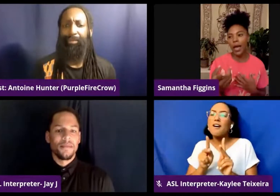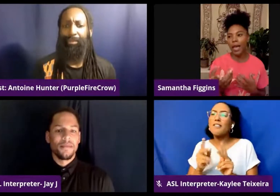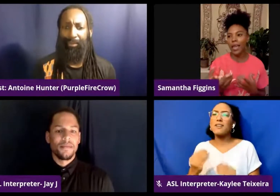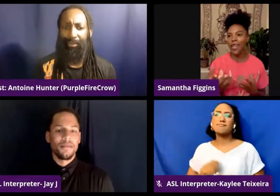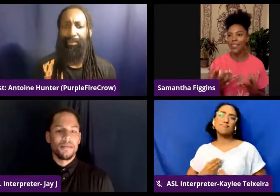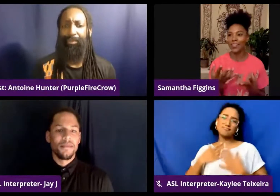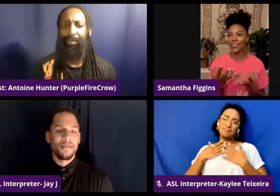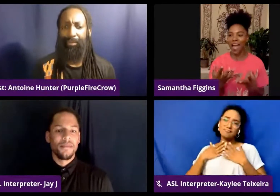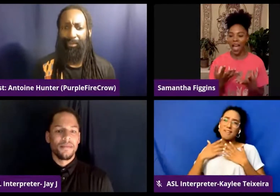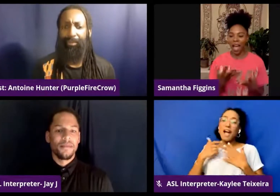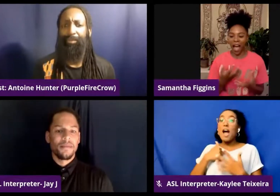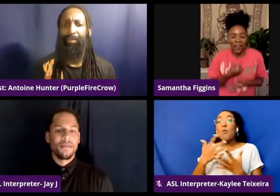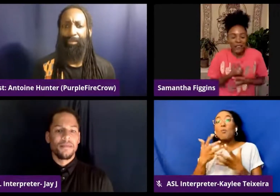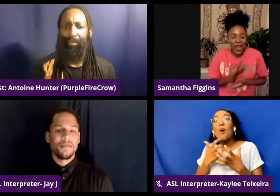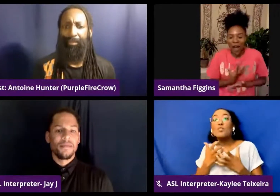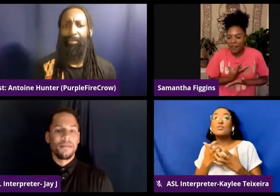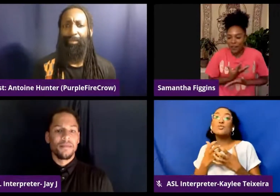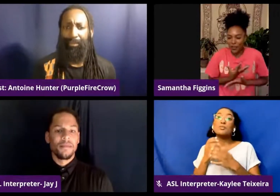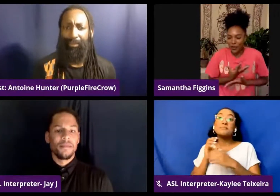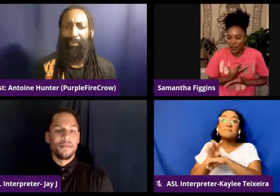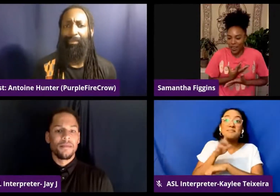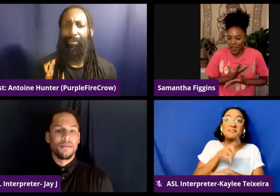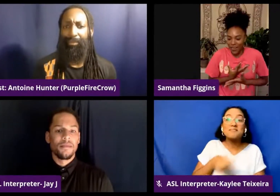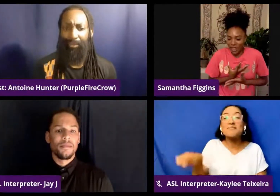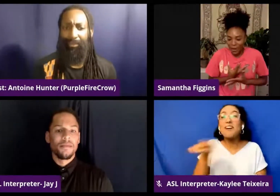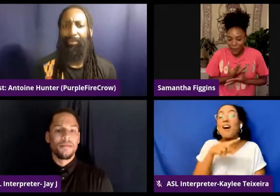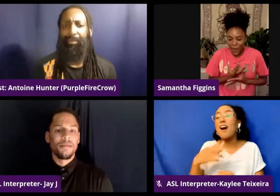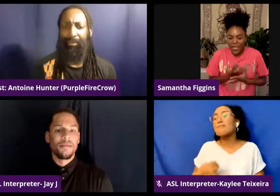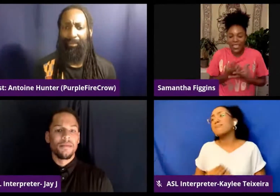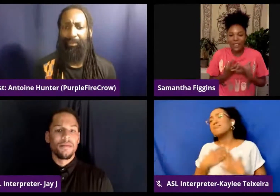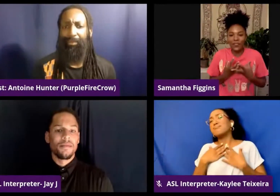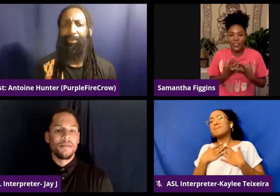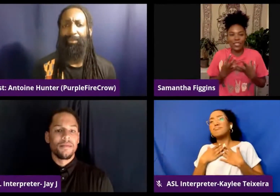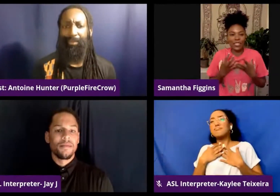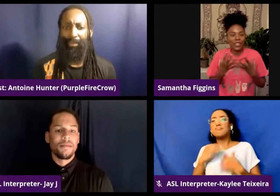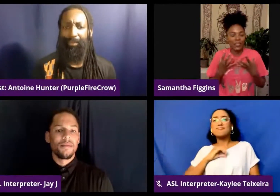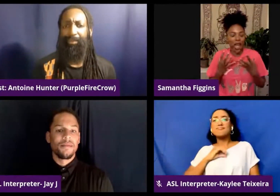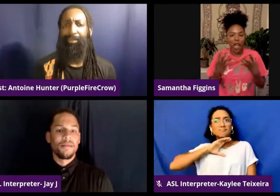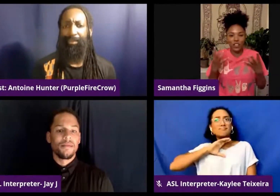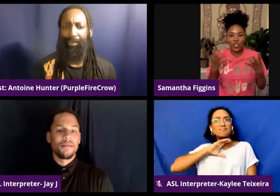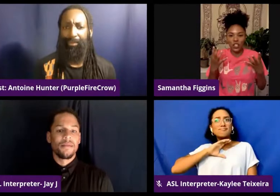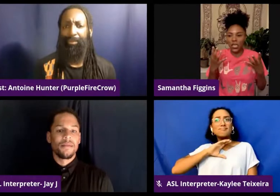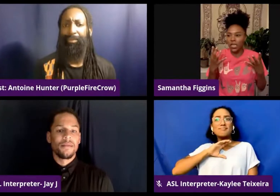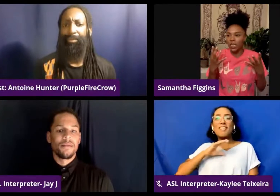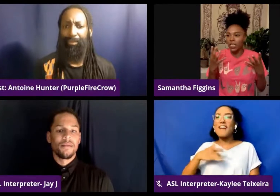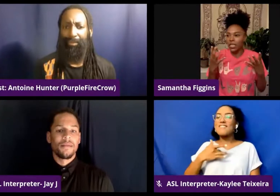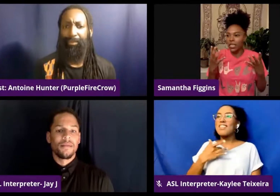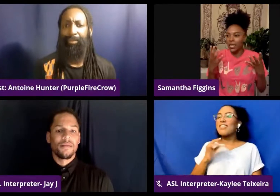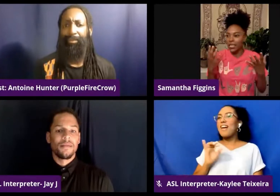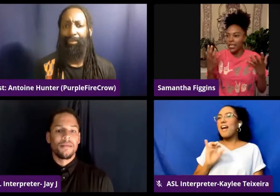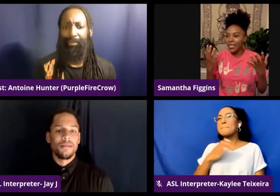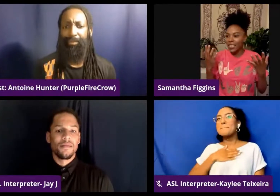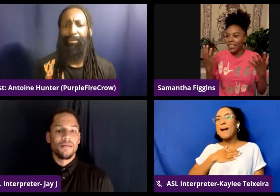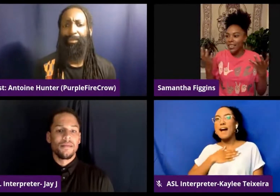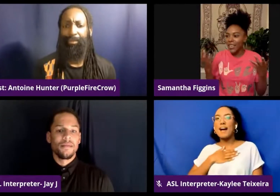light your light, and I feel like my gifts is actually